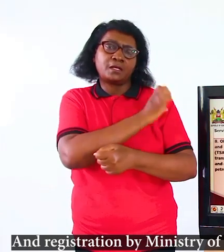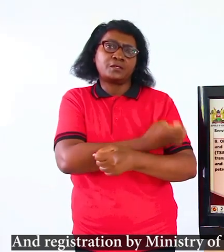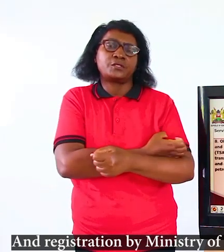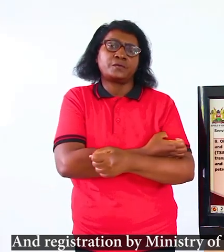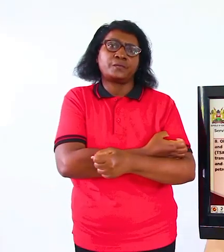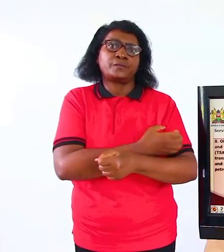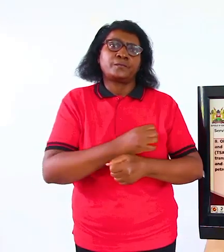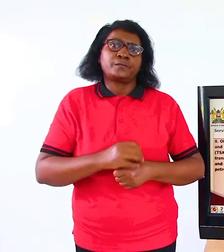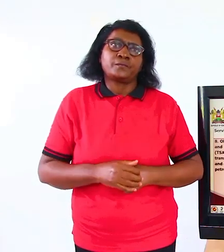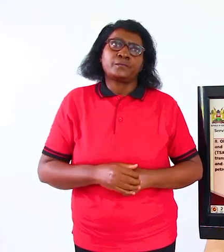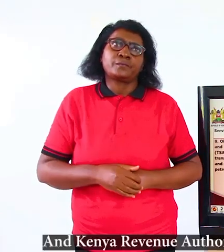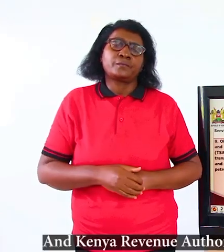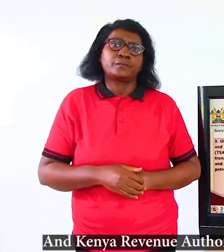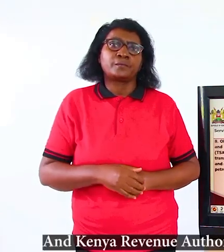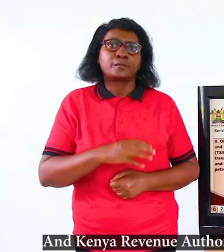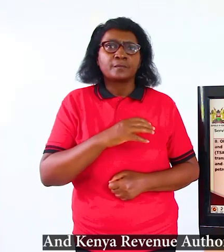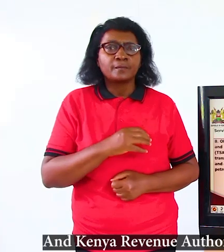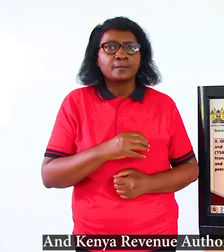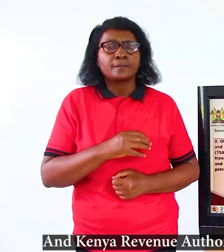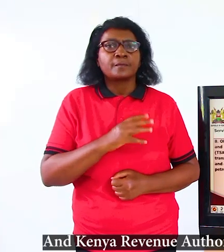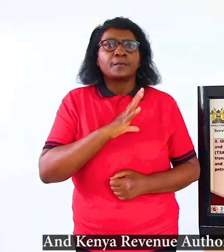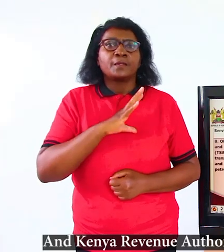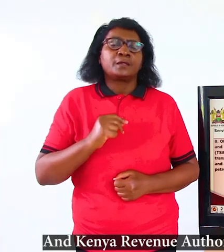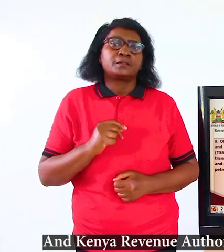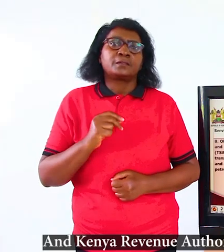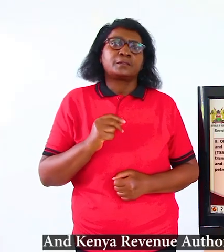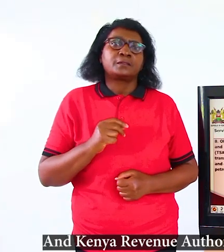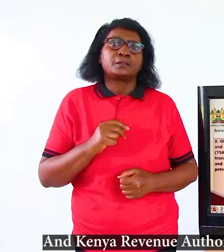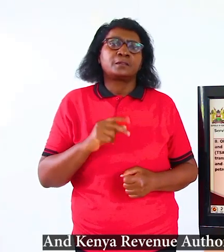MOEP, and Kenya Revenue Authority documentation.